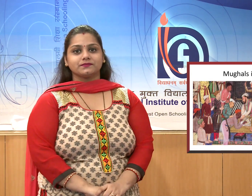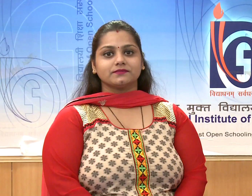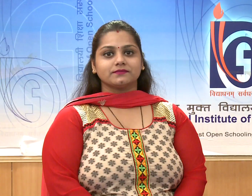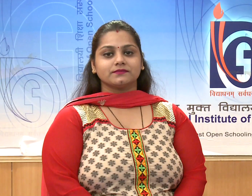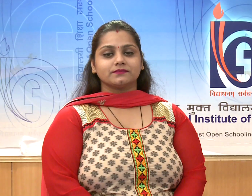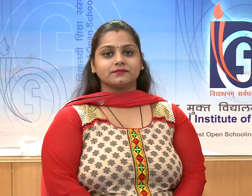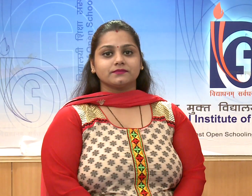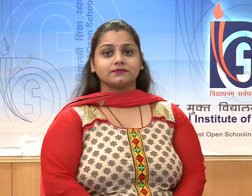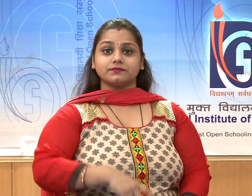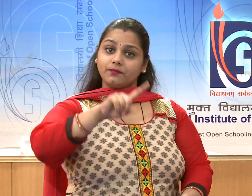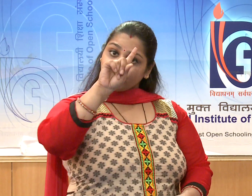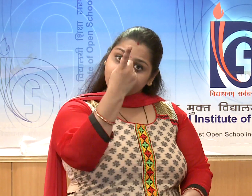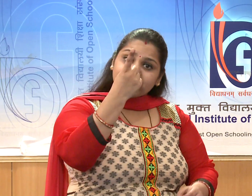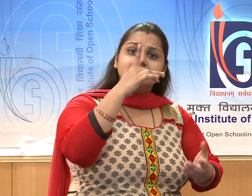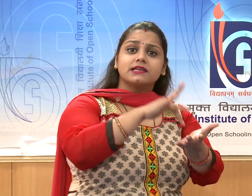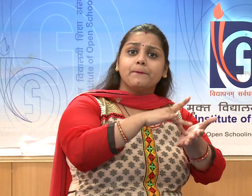In the first place,